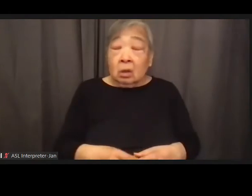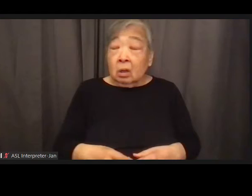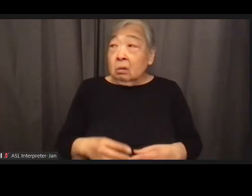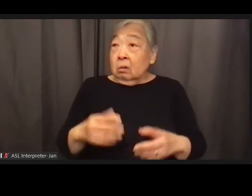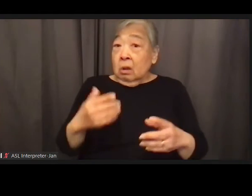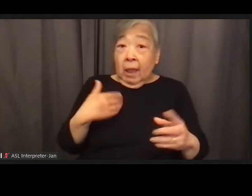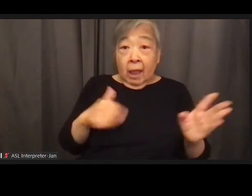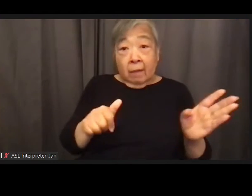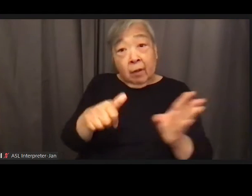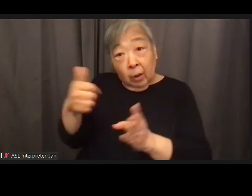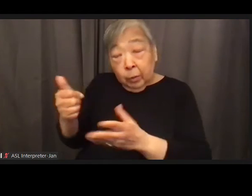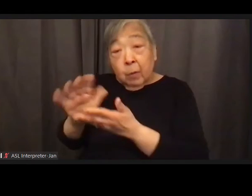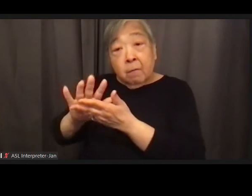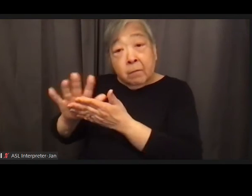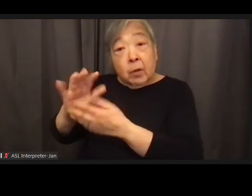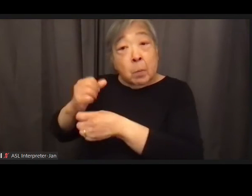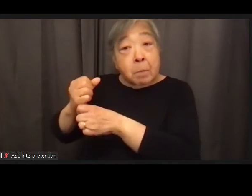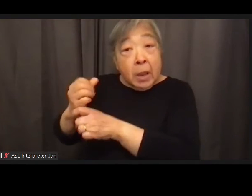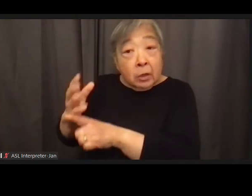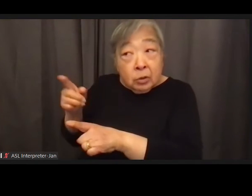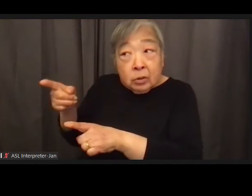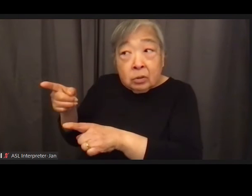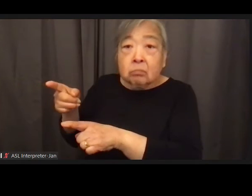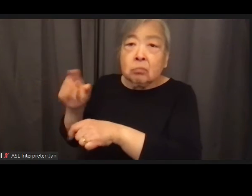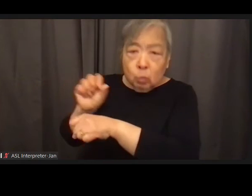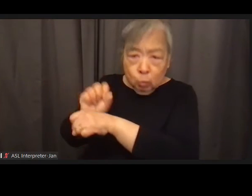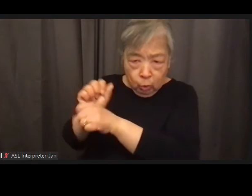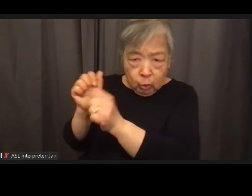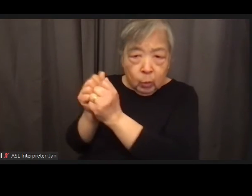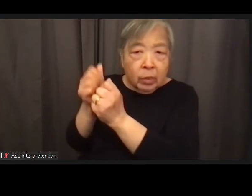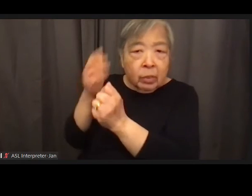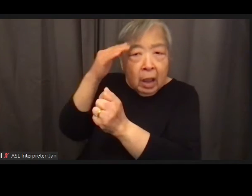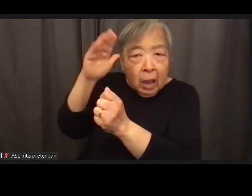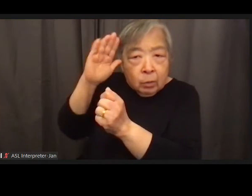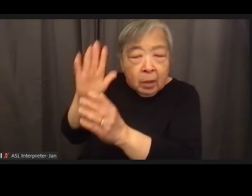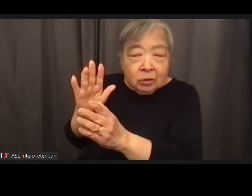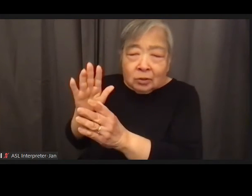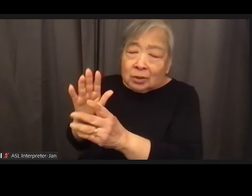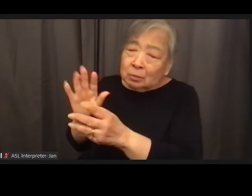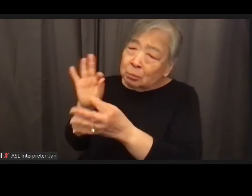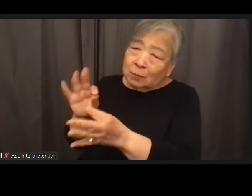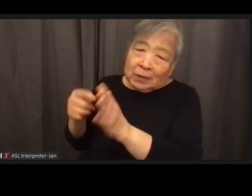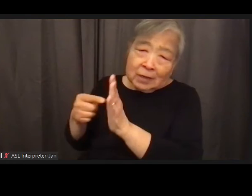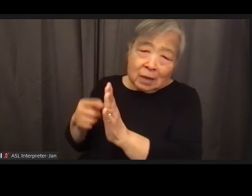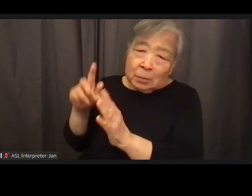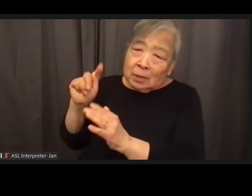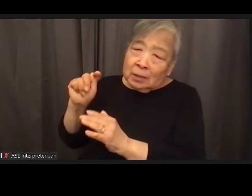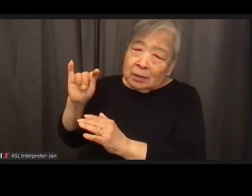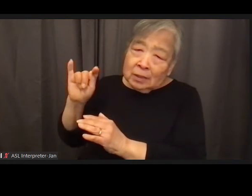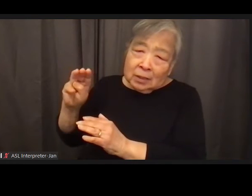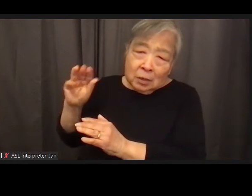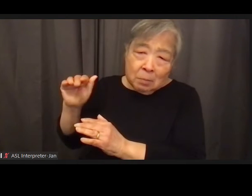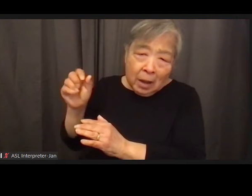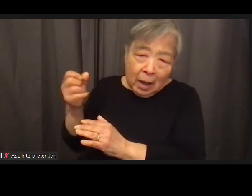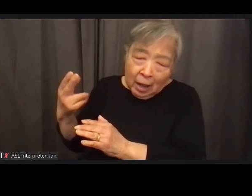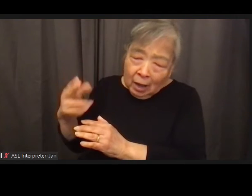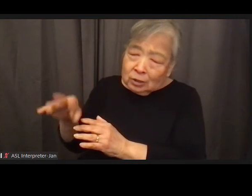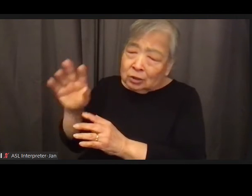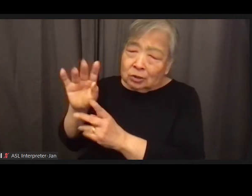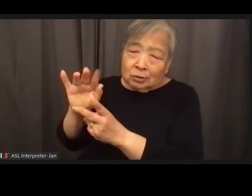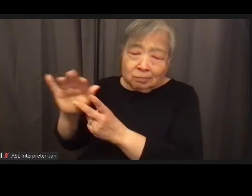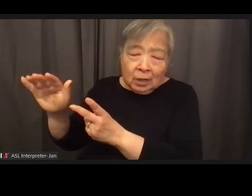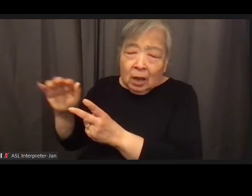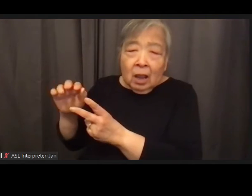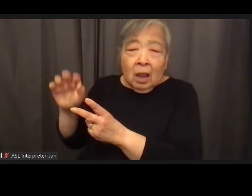close association with anthropologists, then the classic one being Tim Ash and Napoleon Chagnon. You